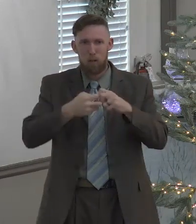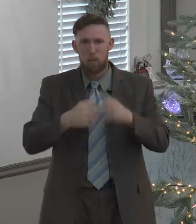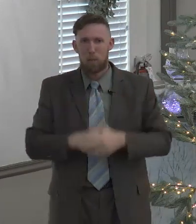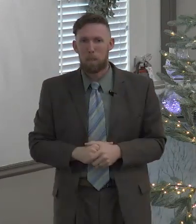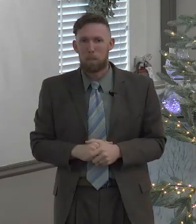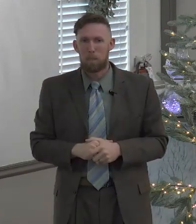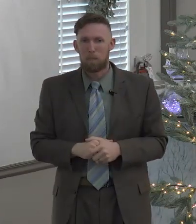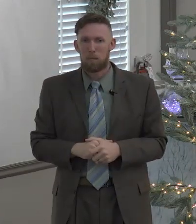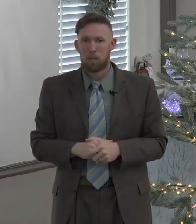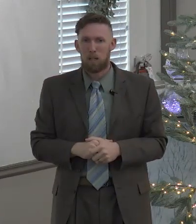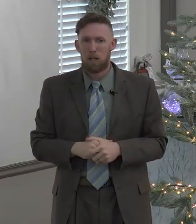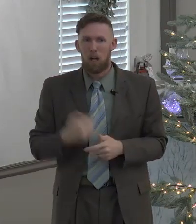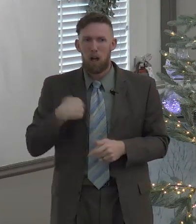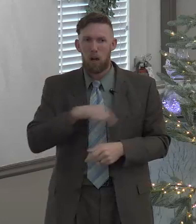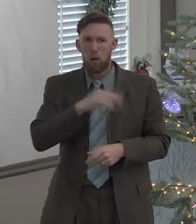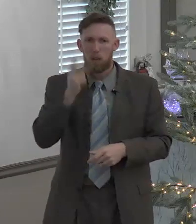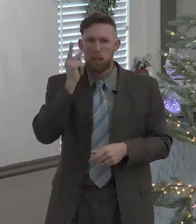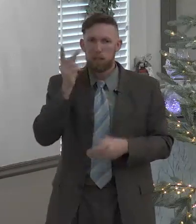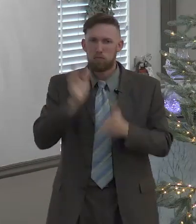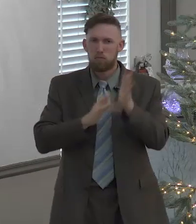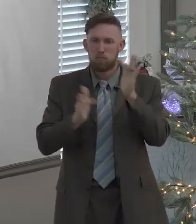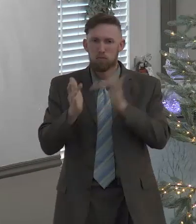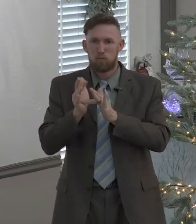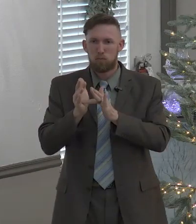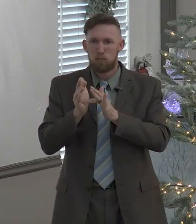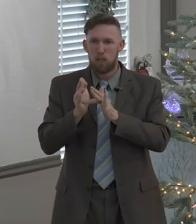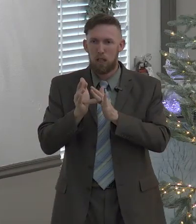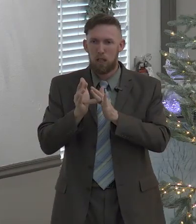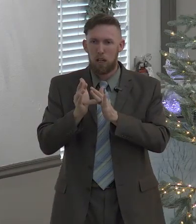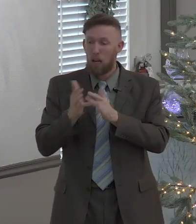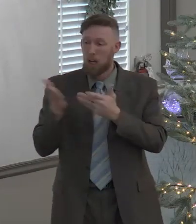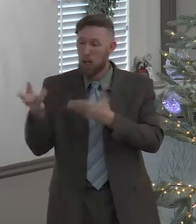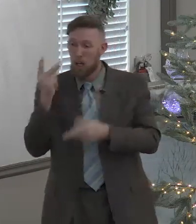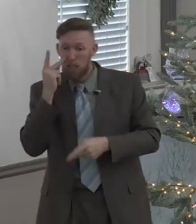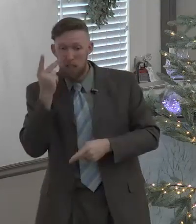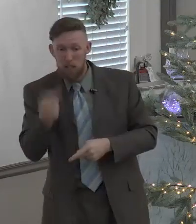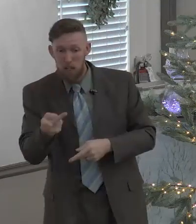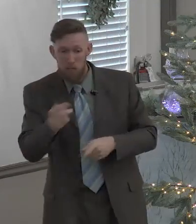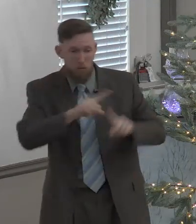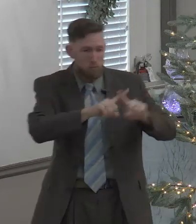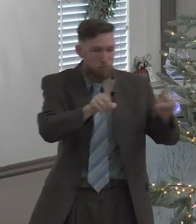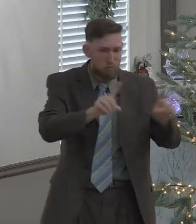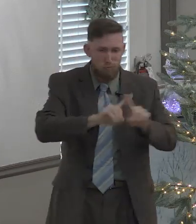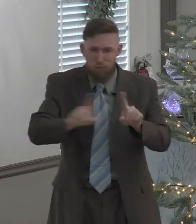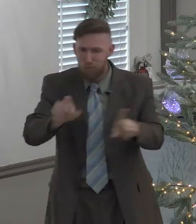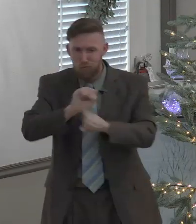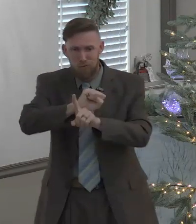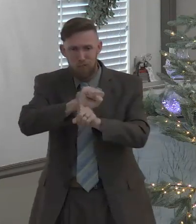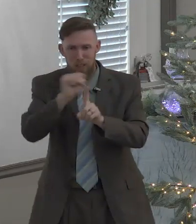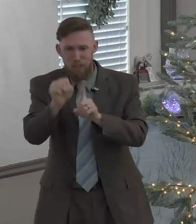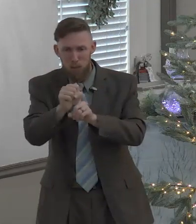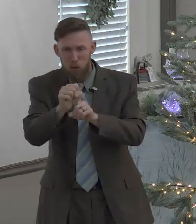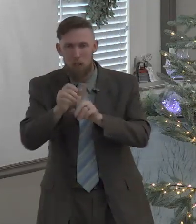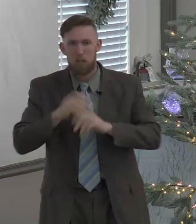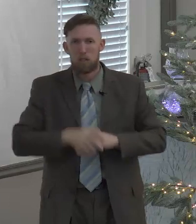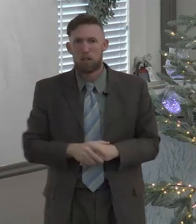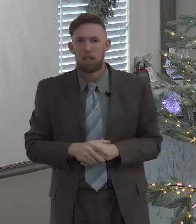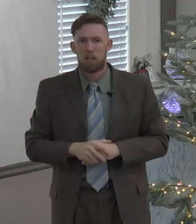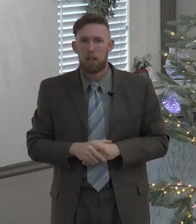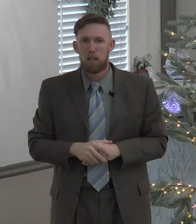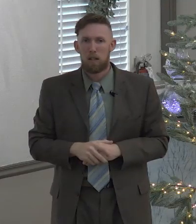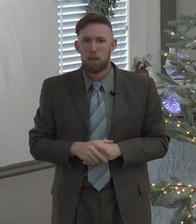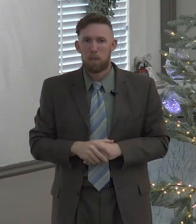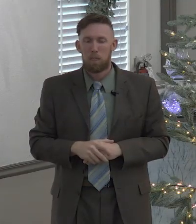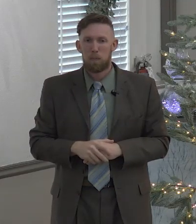could straighten out any of this stuff. And here we have Jesus. He's moving from one hopeless situation